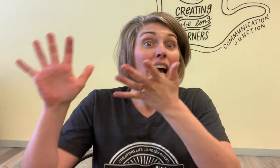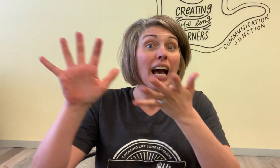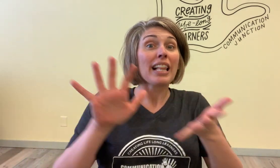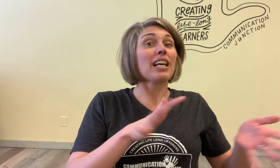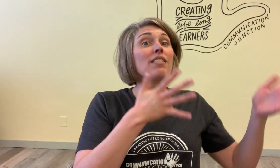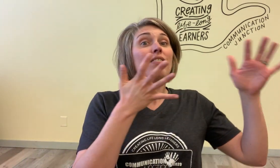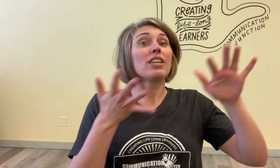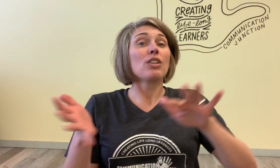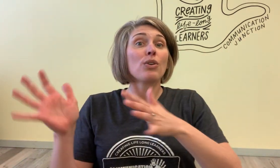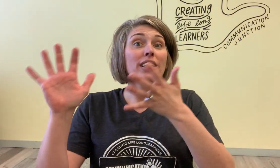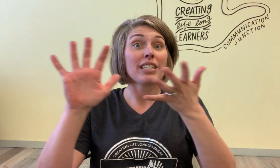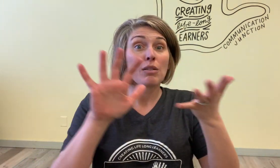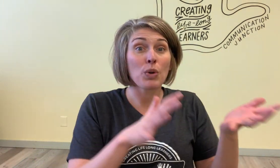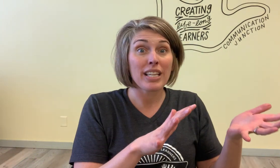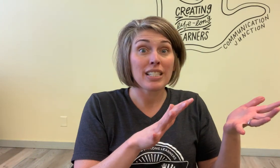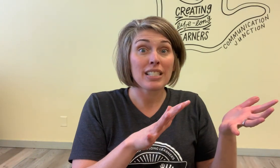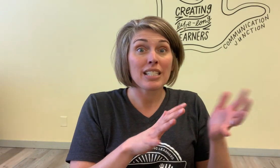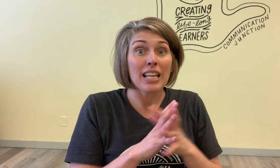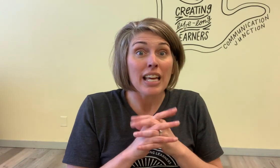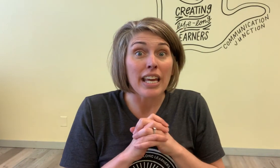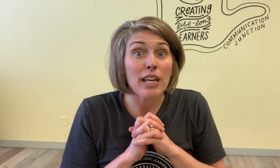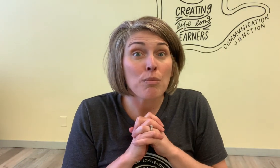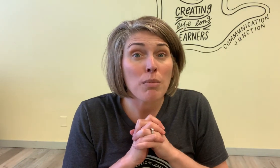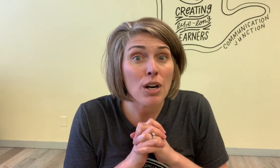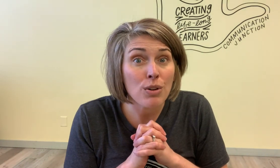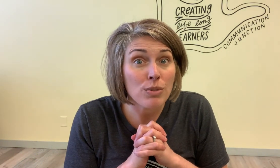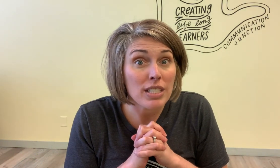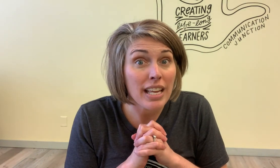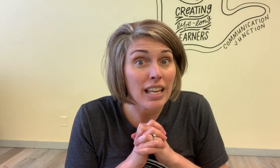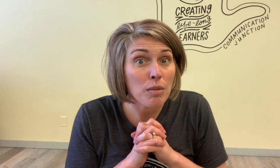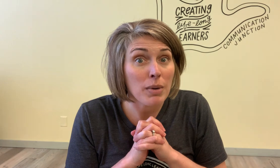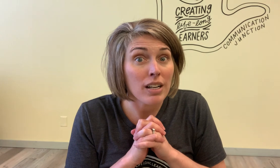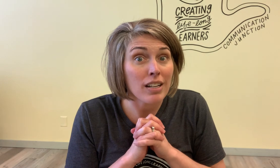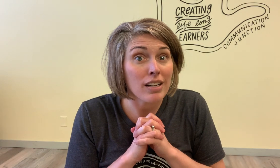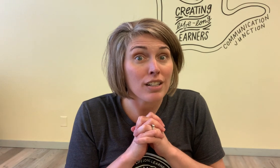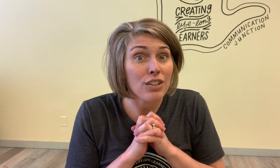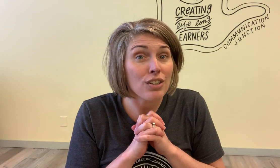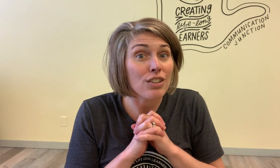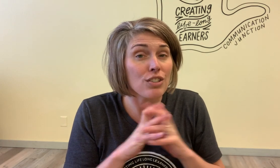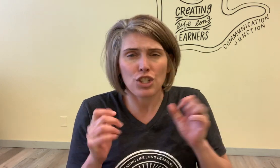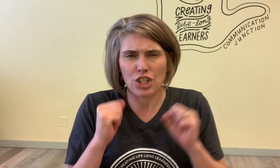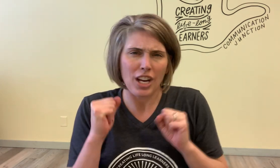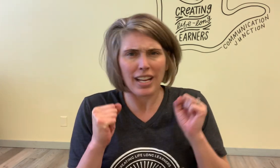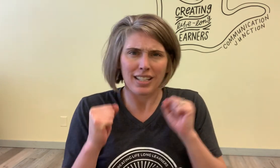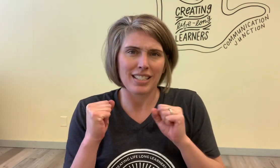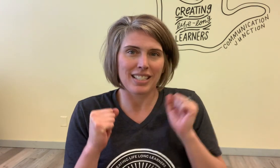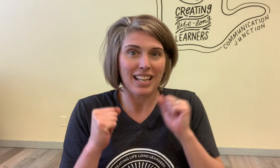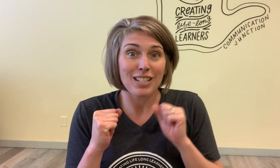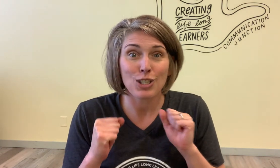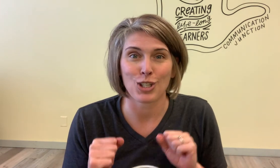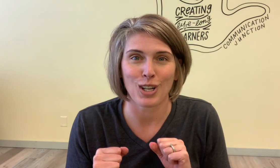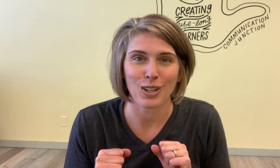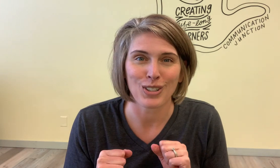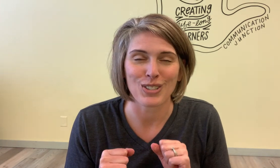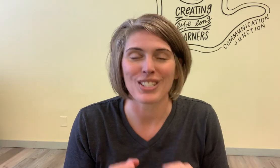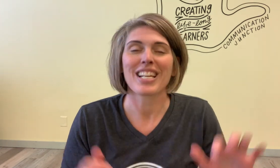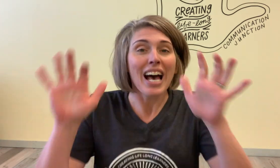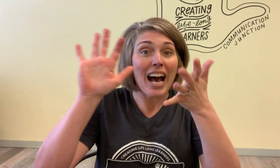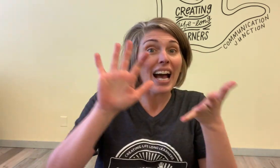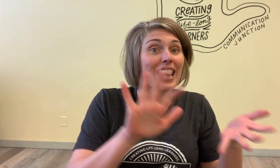I love the noisy wind. It moans and mutters, shakes and shudders. I